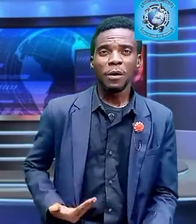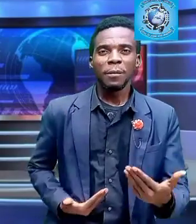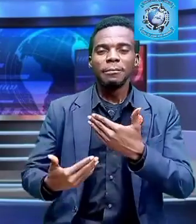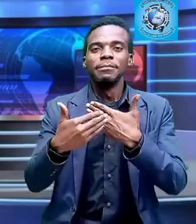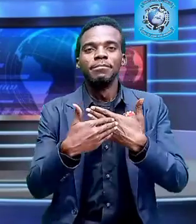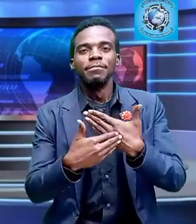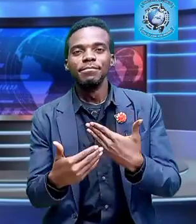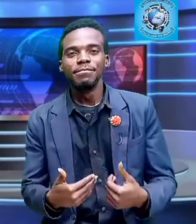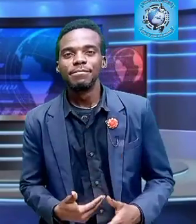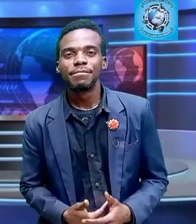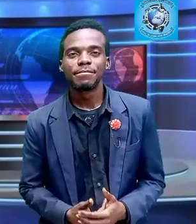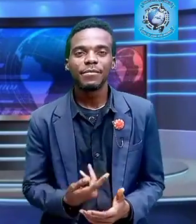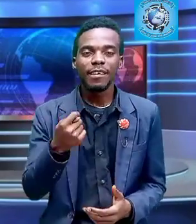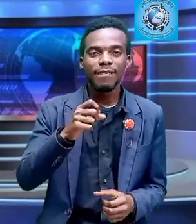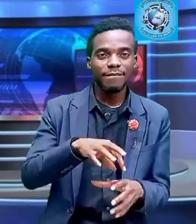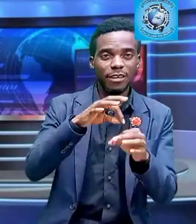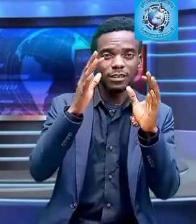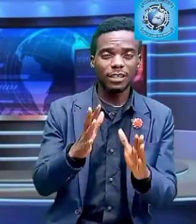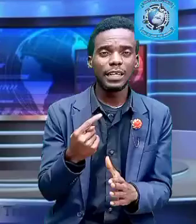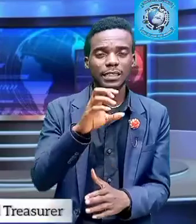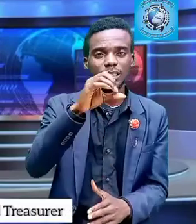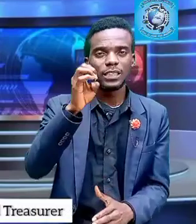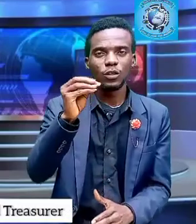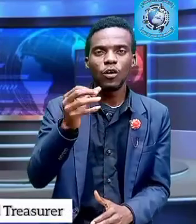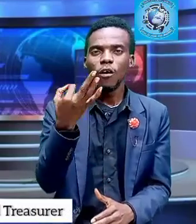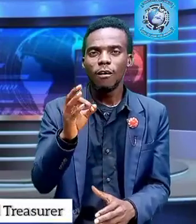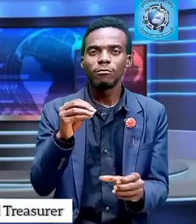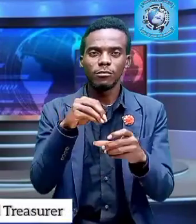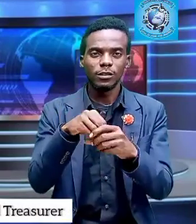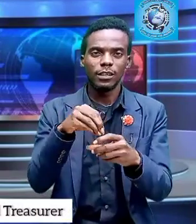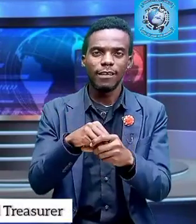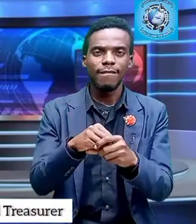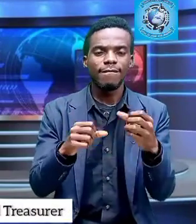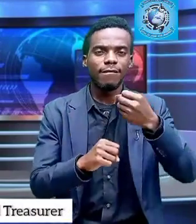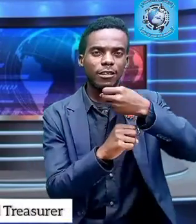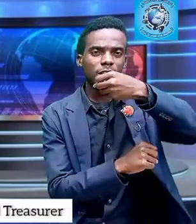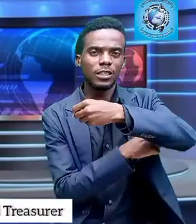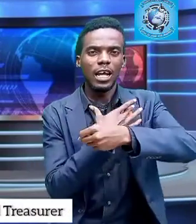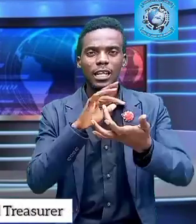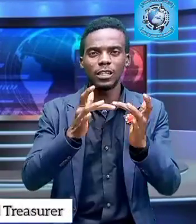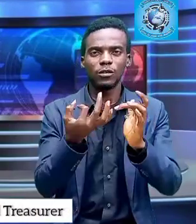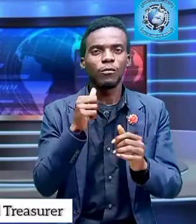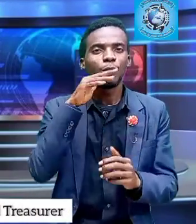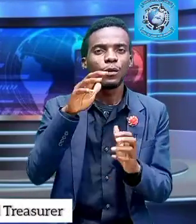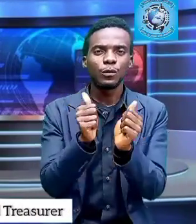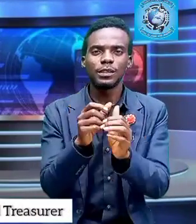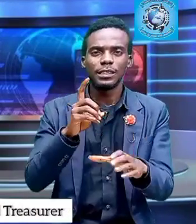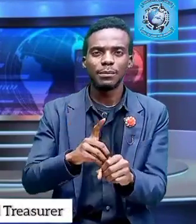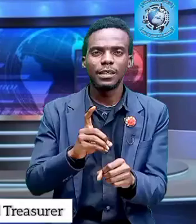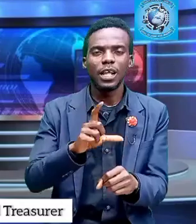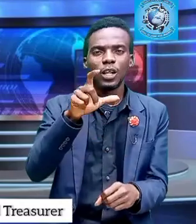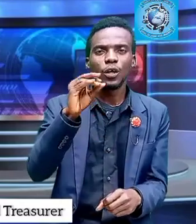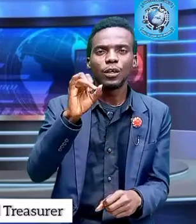Welcome back. The founder and CEO of Cedar Seed Foundation and Network of Women with Disabilities,